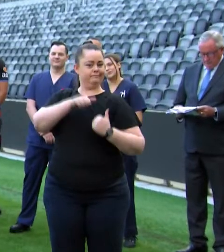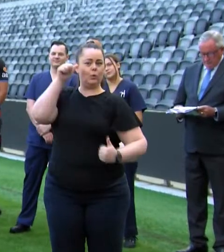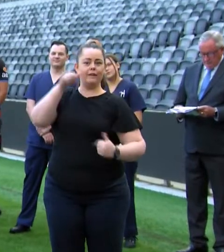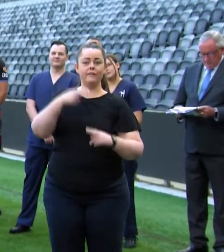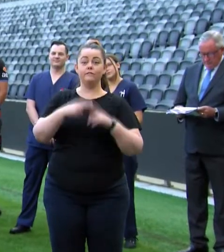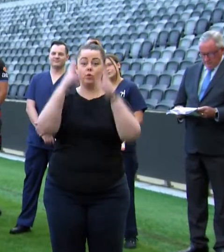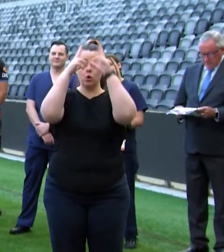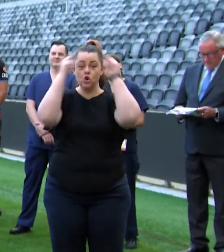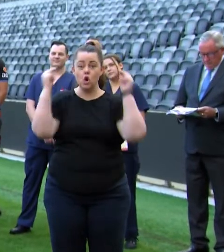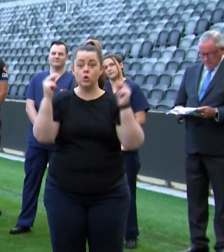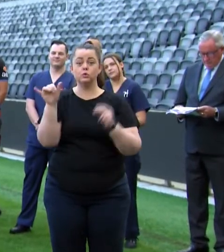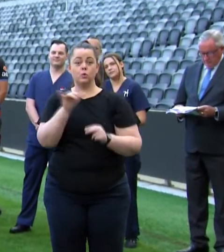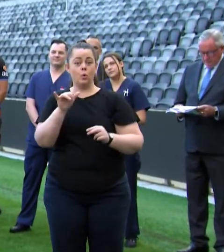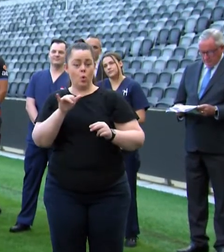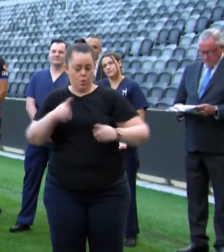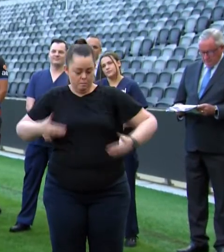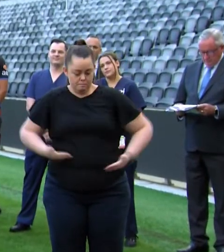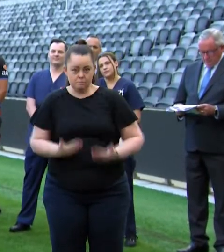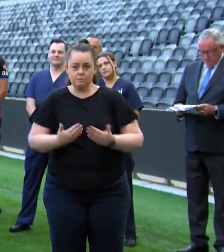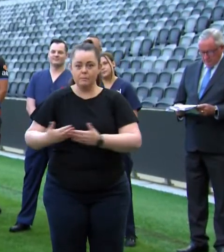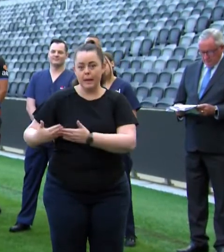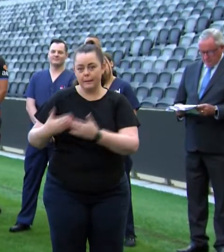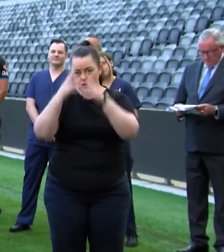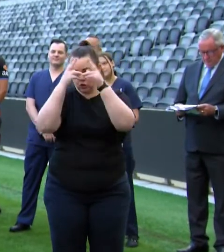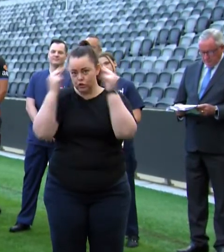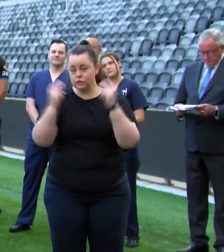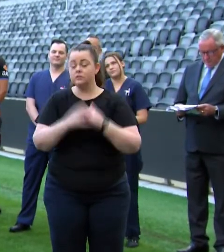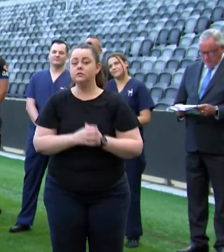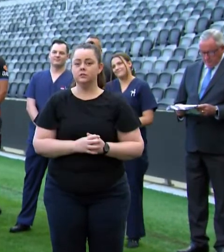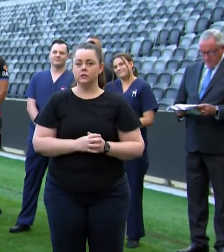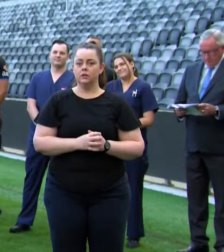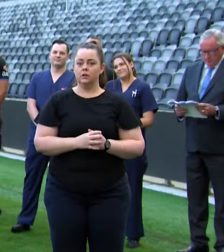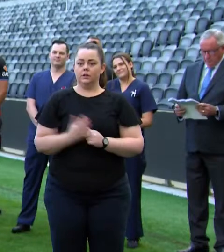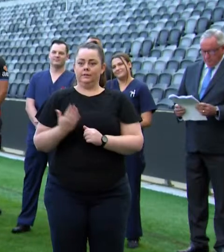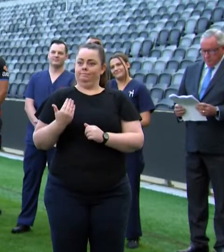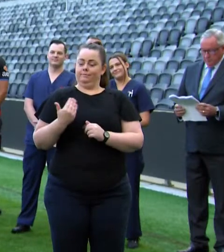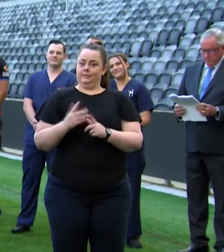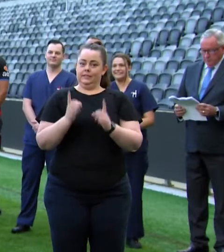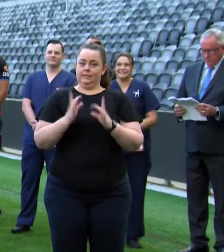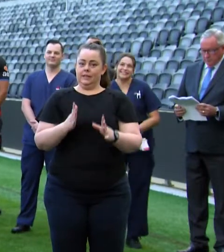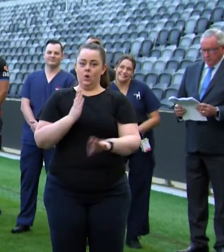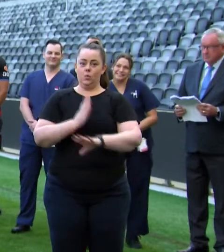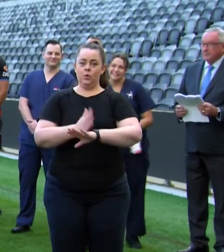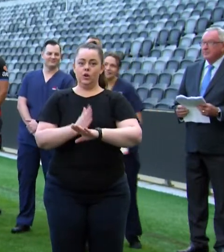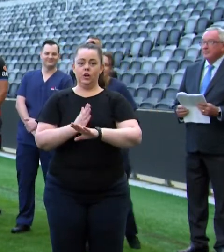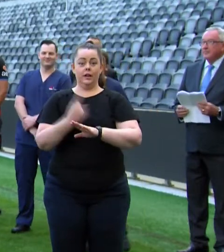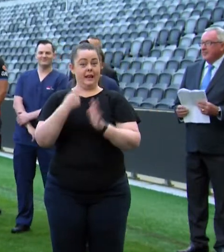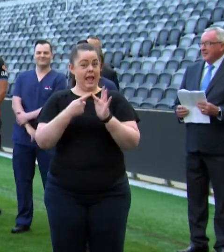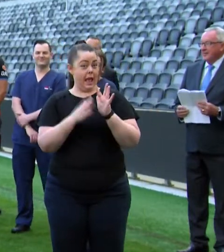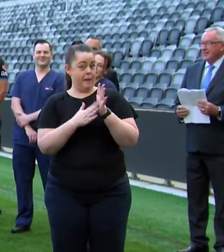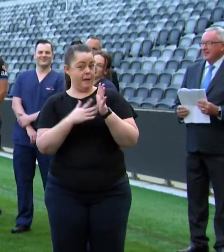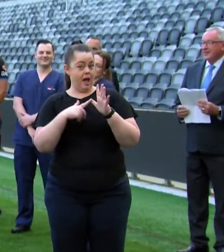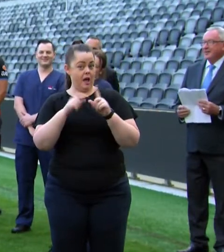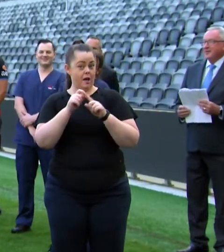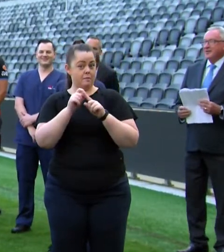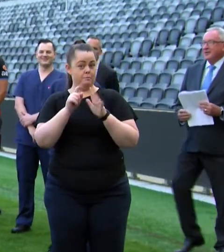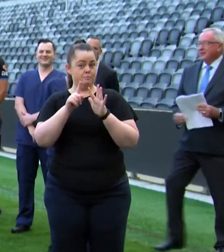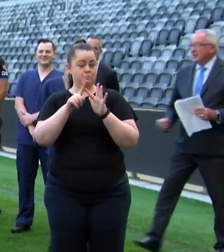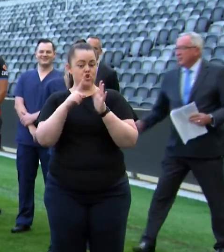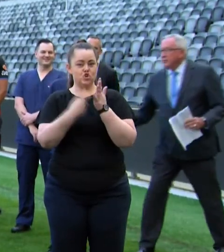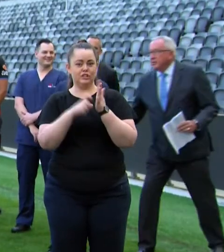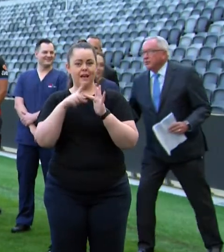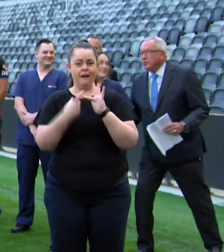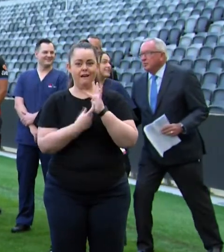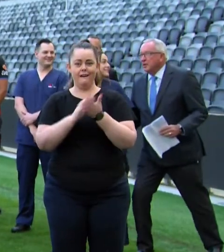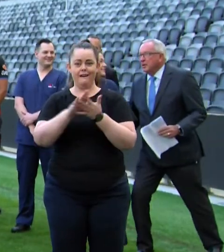significant investment in New South Wales Health across our state. And Emma Purser-Hanson, is that right? Yes, it is. Emma